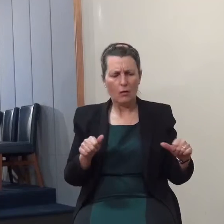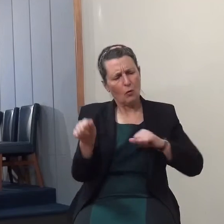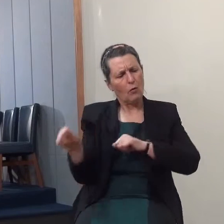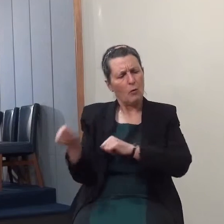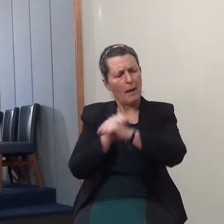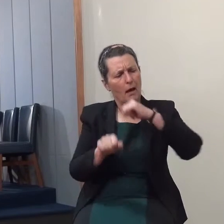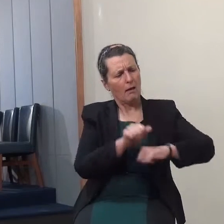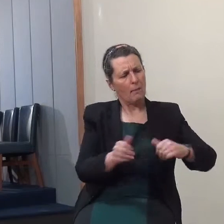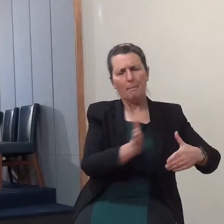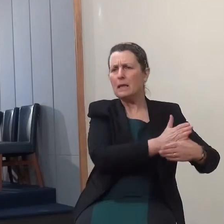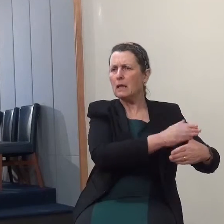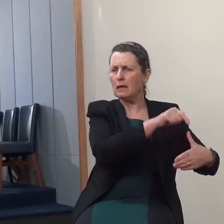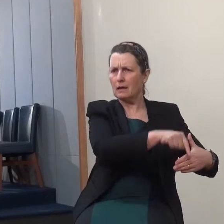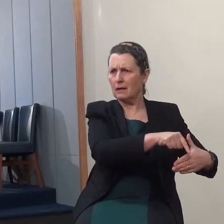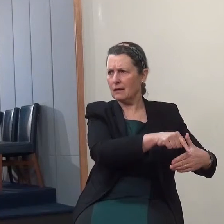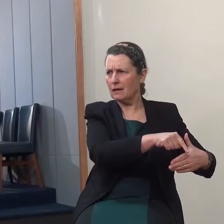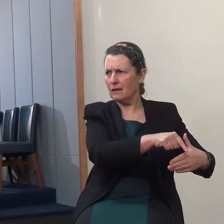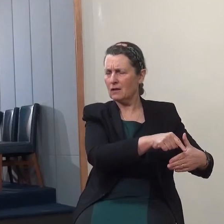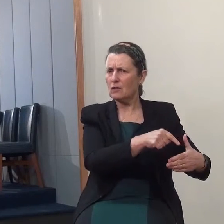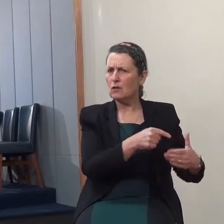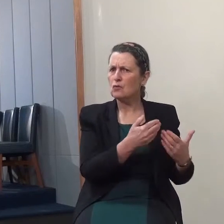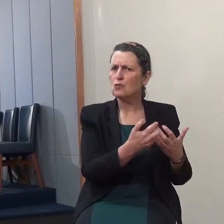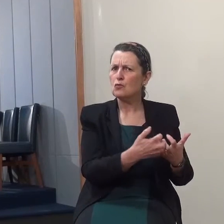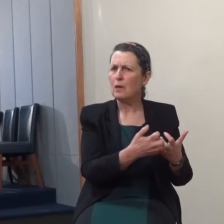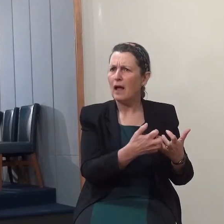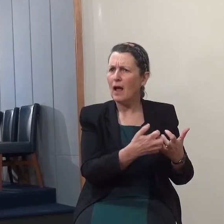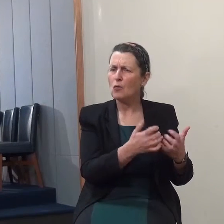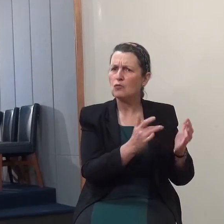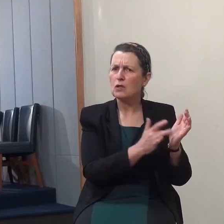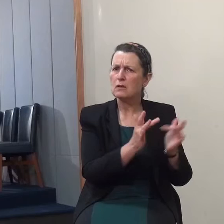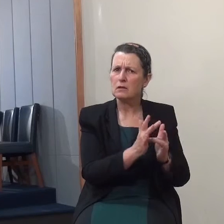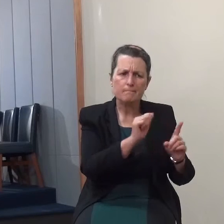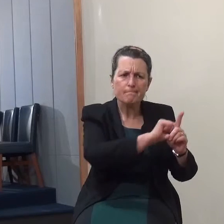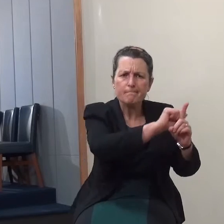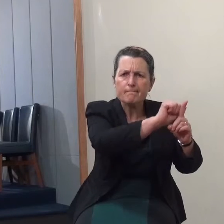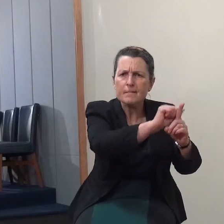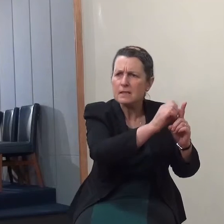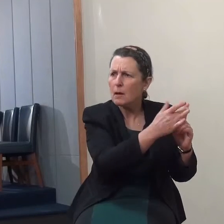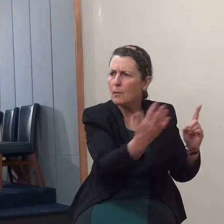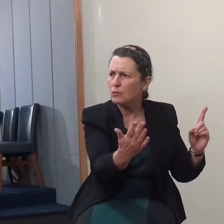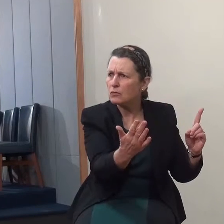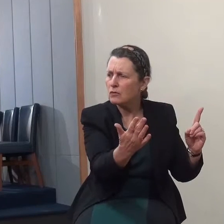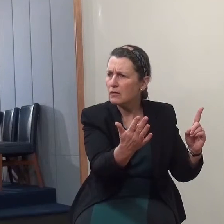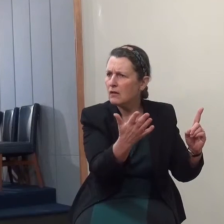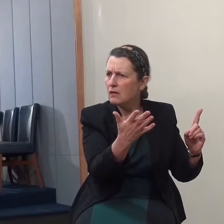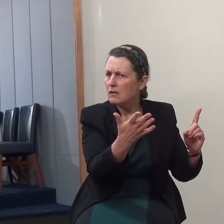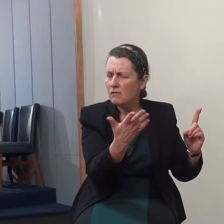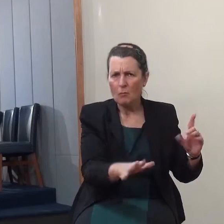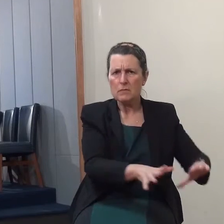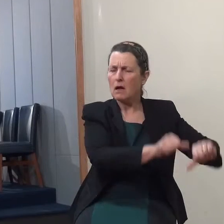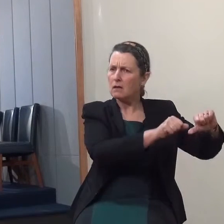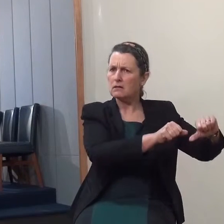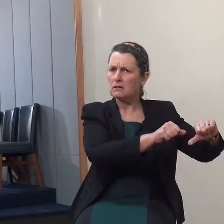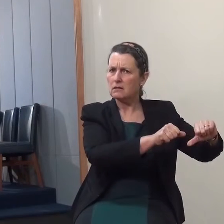his shaping of them was consciously effected from the very moment of their